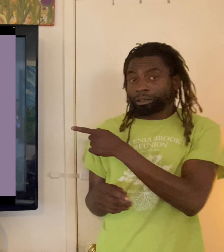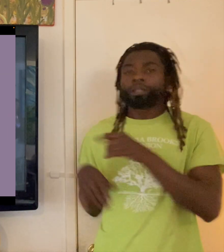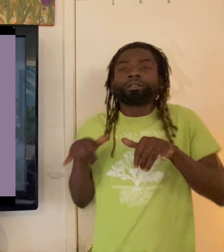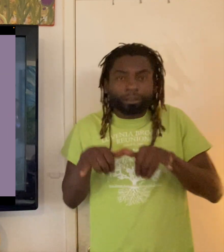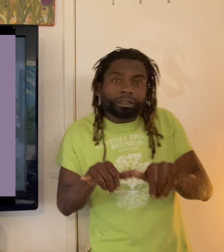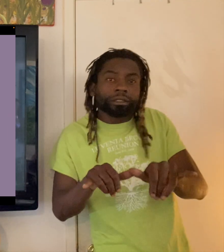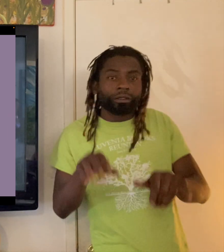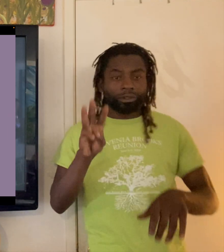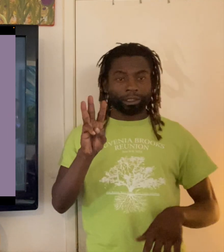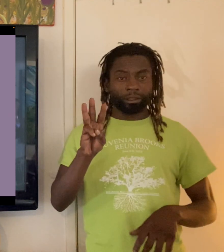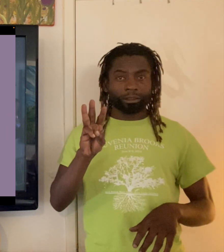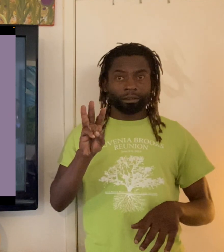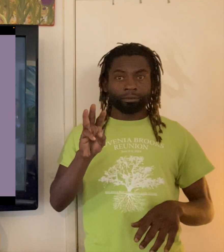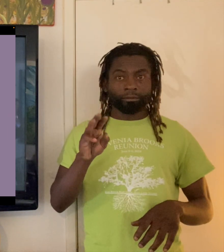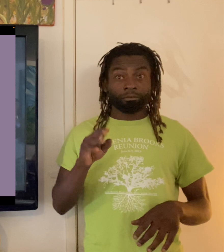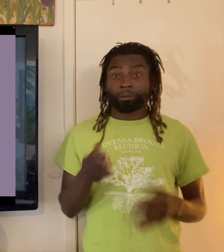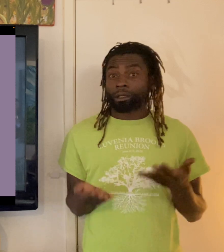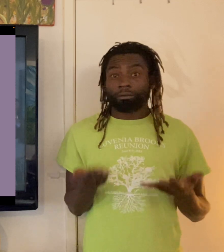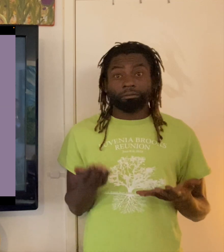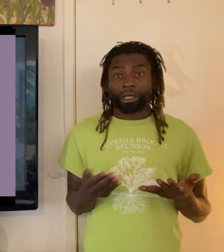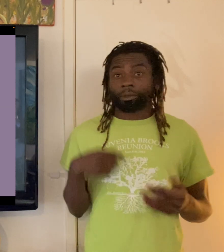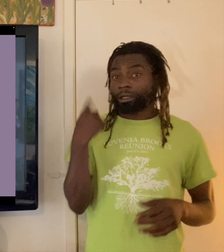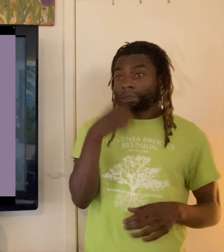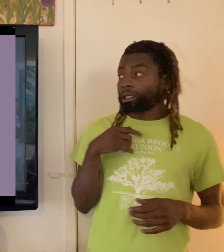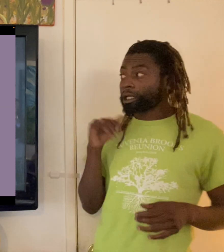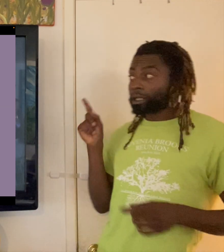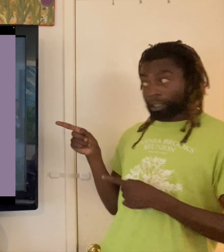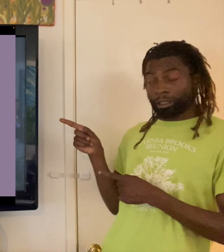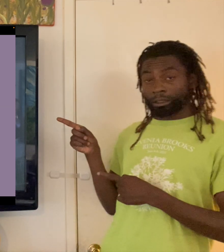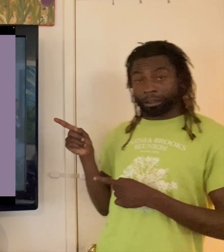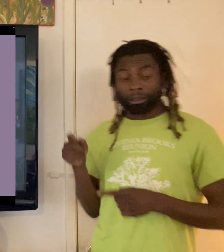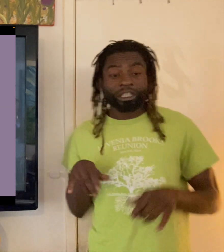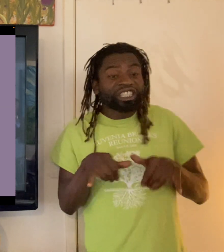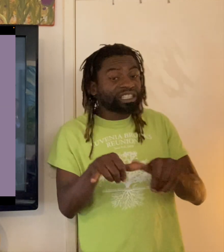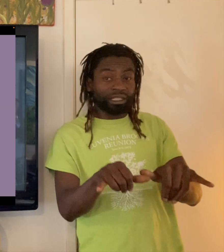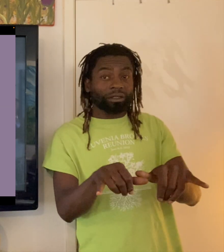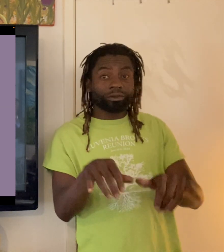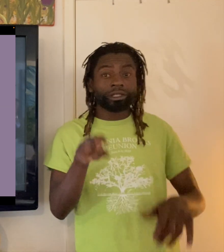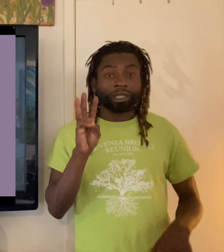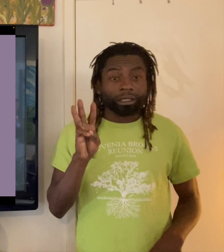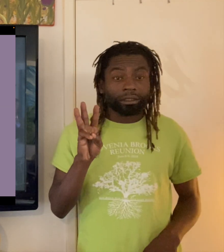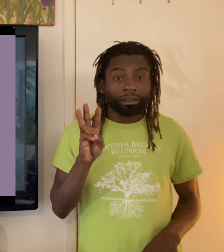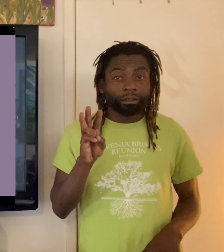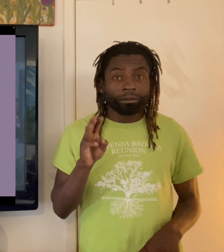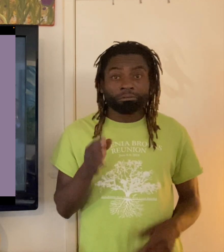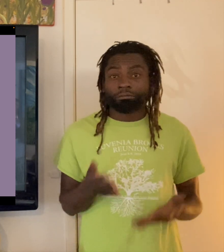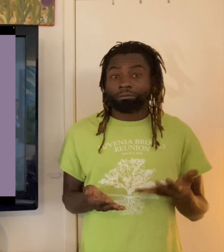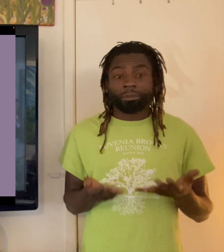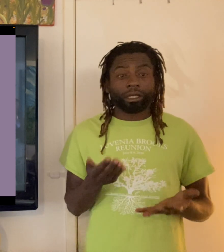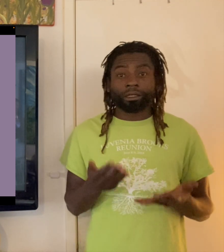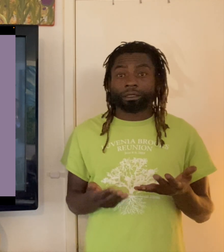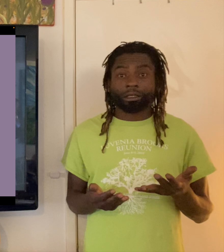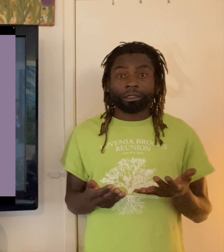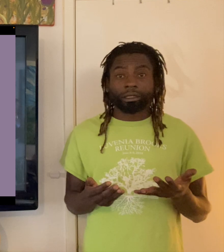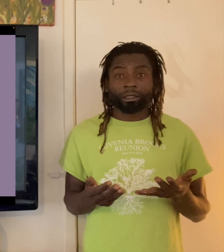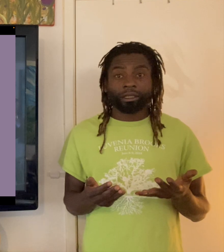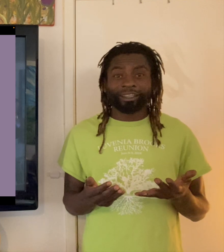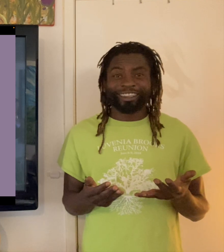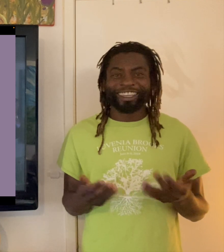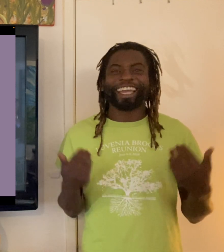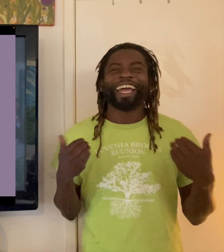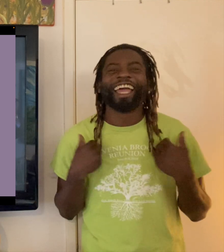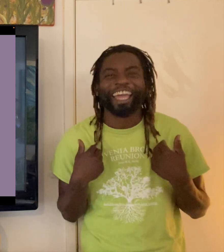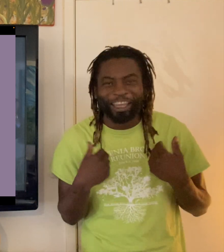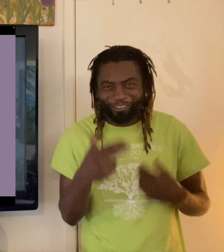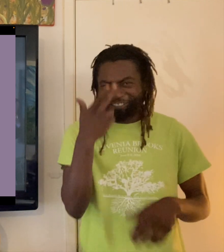6. They could also look like this, and there would still be 6. They could also even all